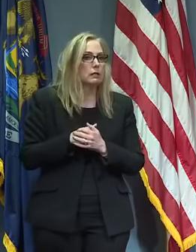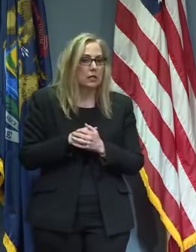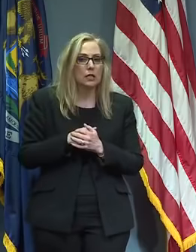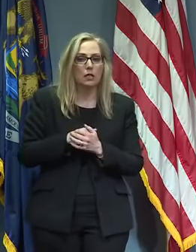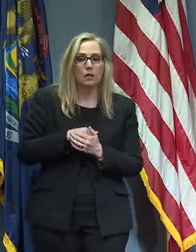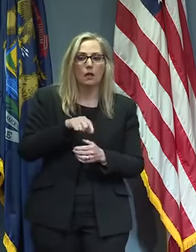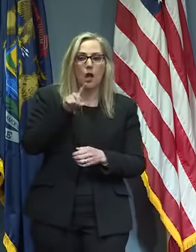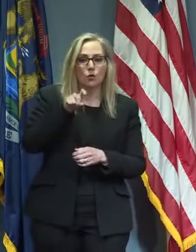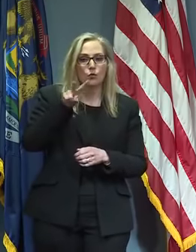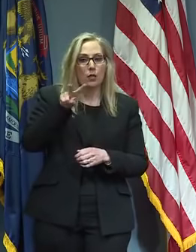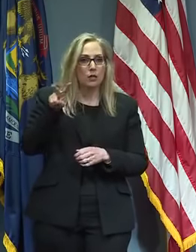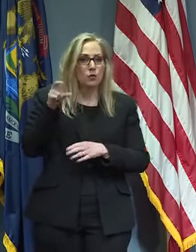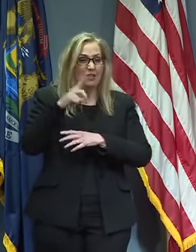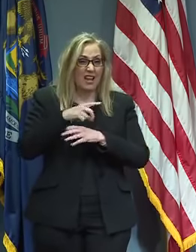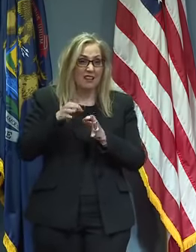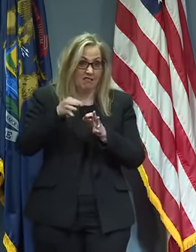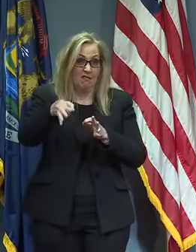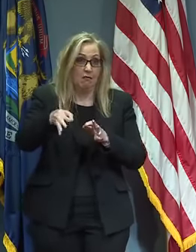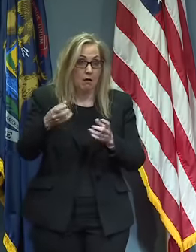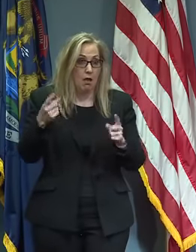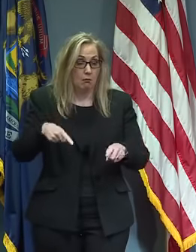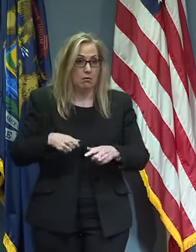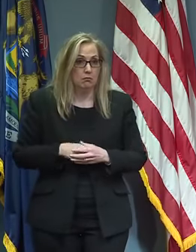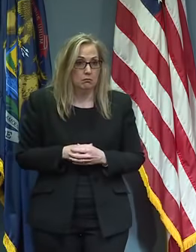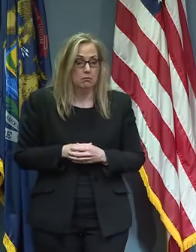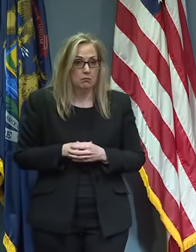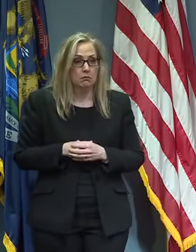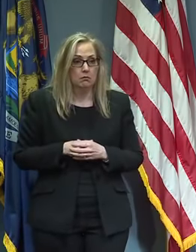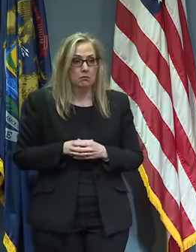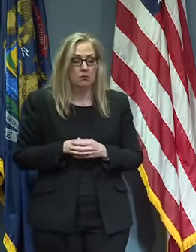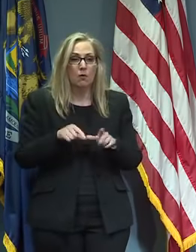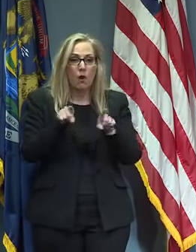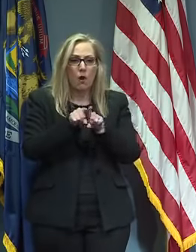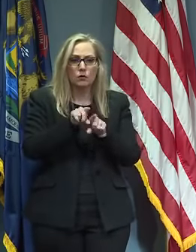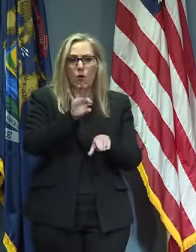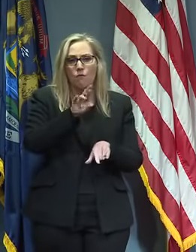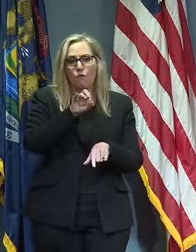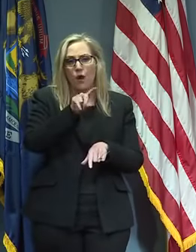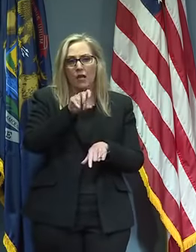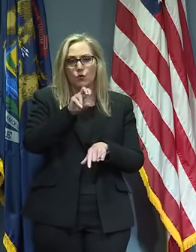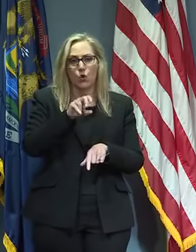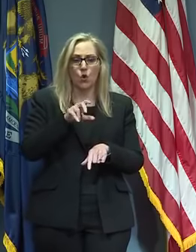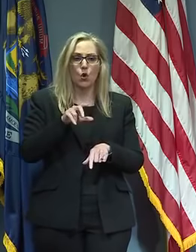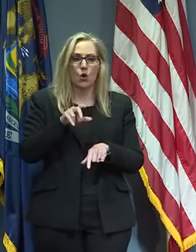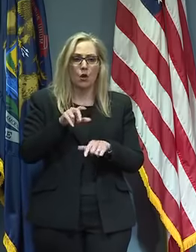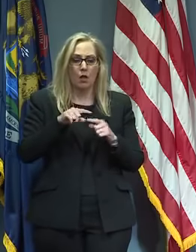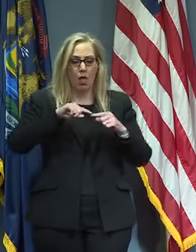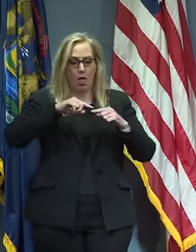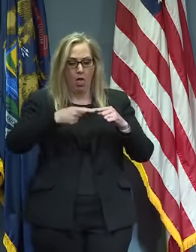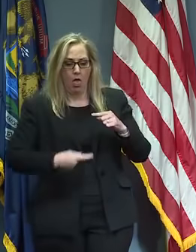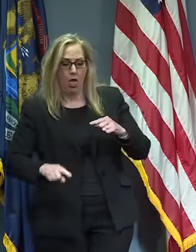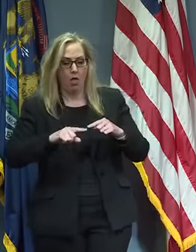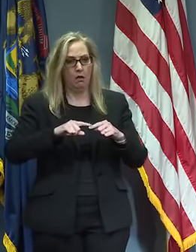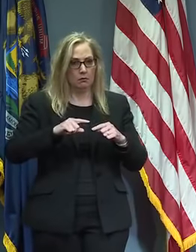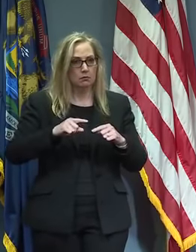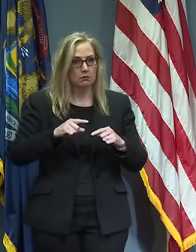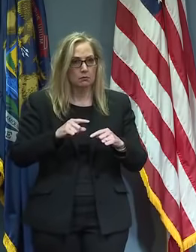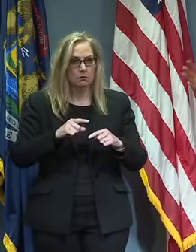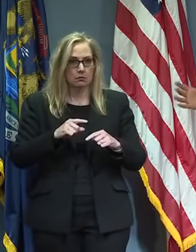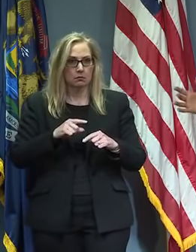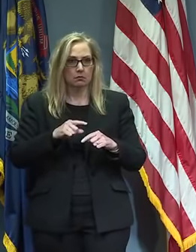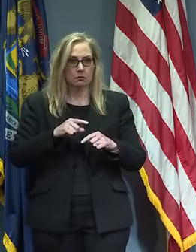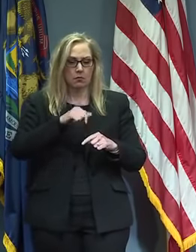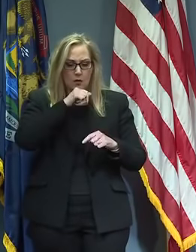days. What we have seen in terms of the Fraser sinkhole, I think that was extended 56 days. We've